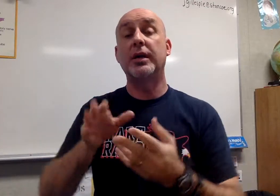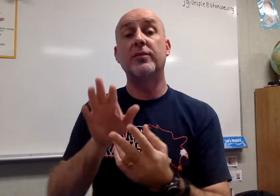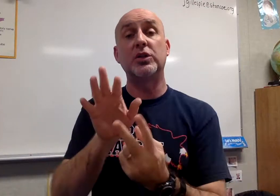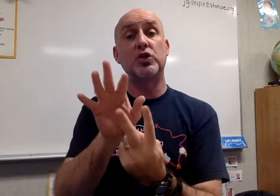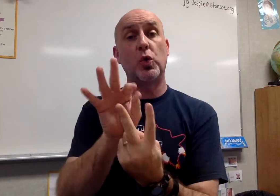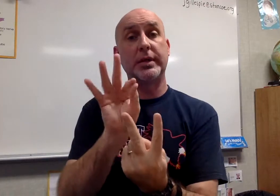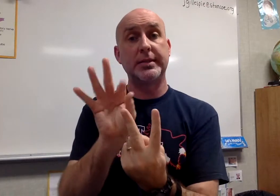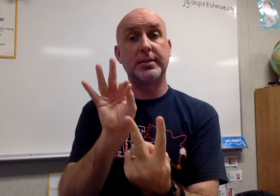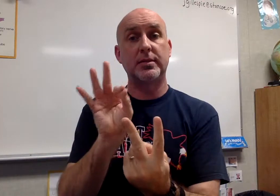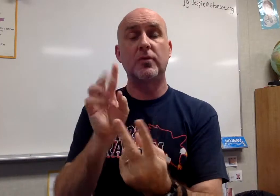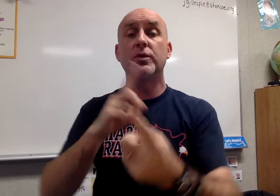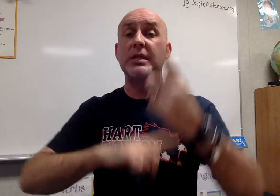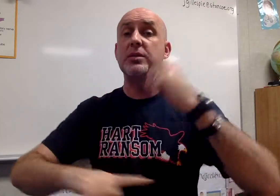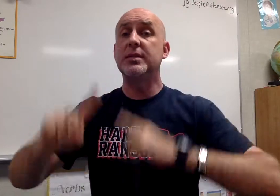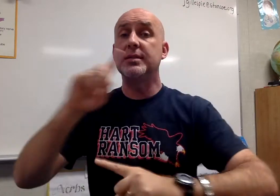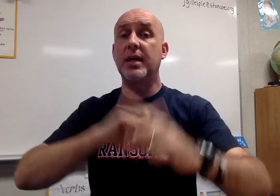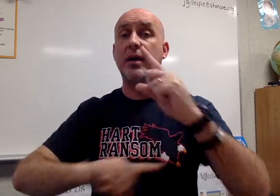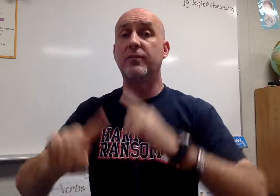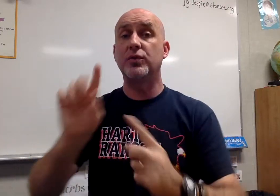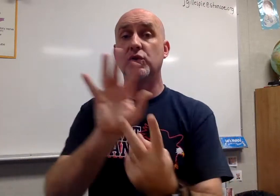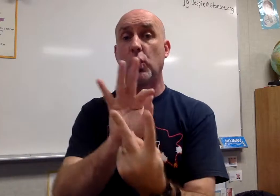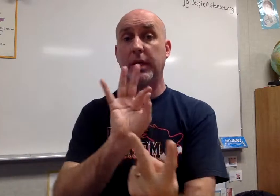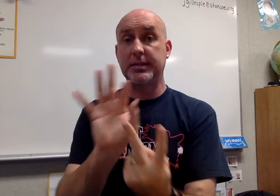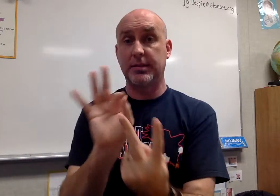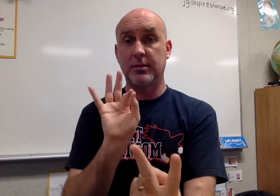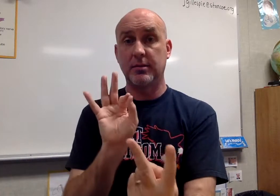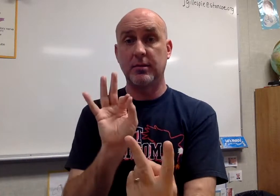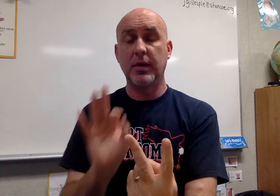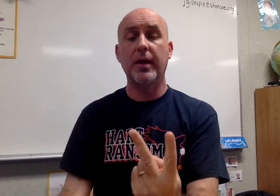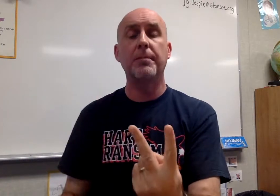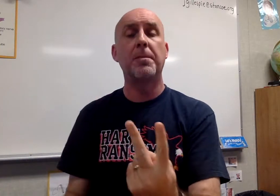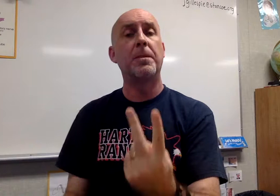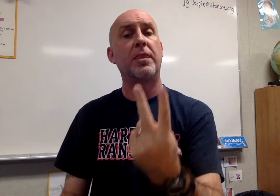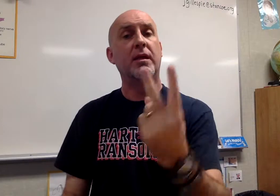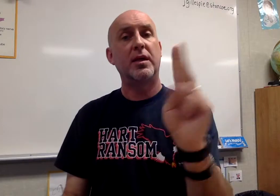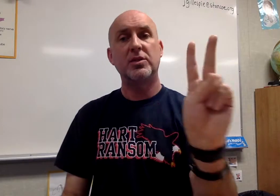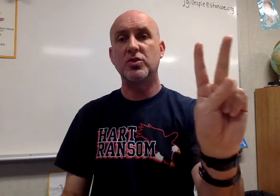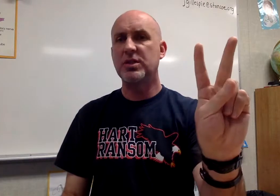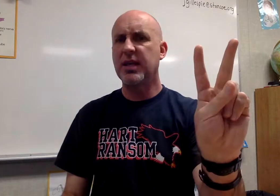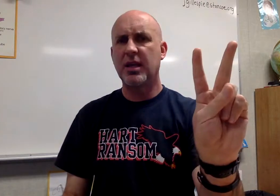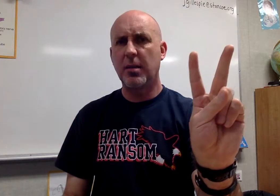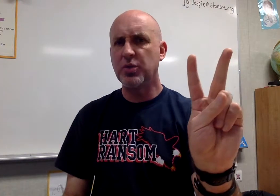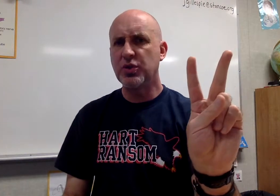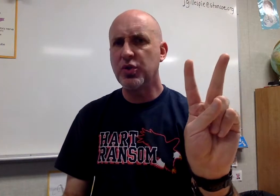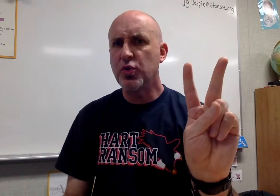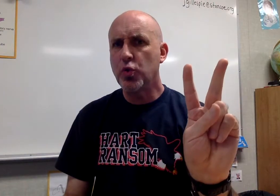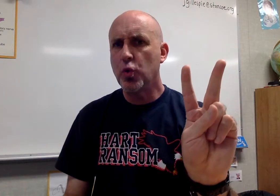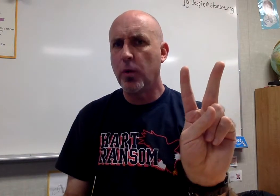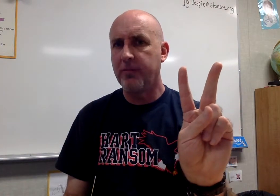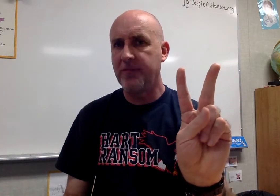giving choices. So first, here's the sign for choice, okay? It's just like a number 2 or